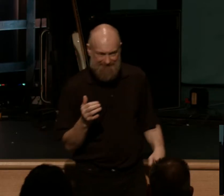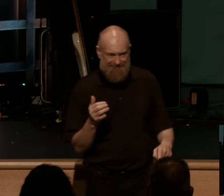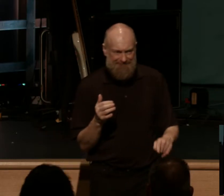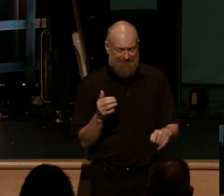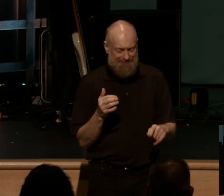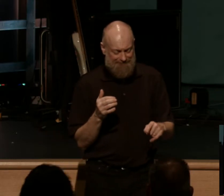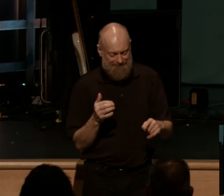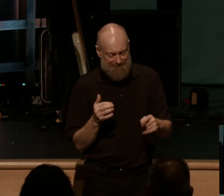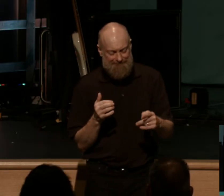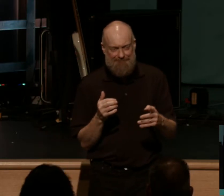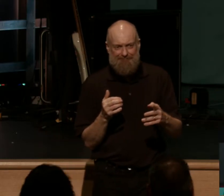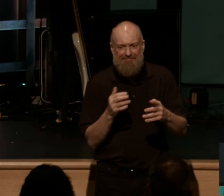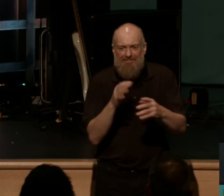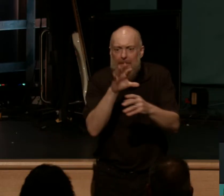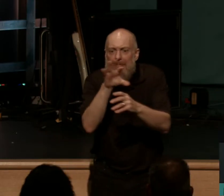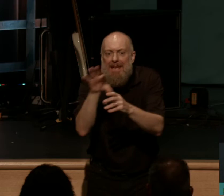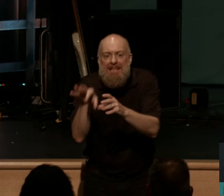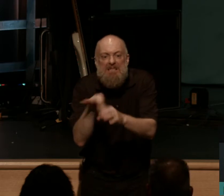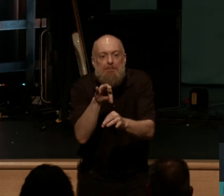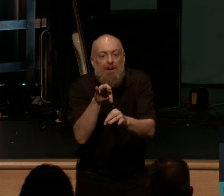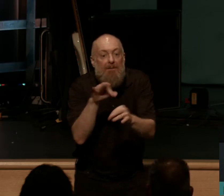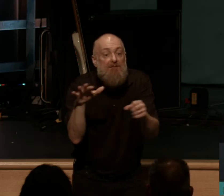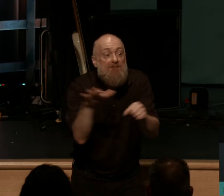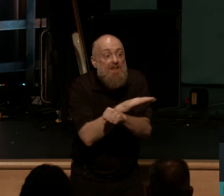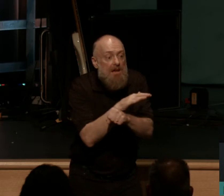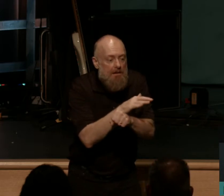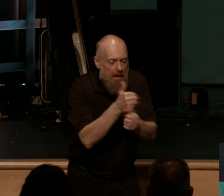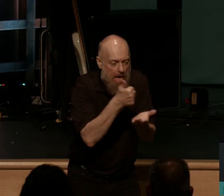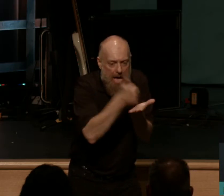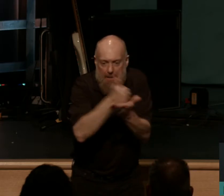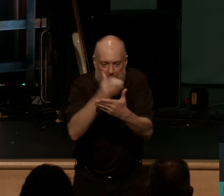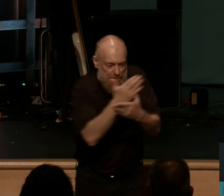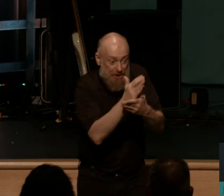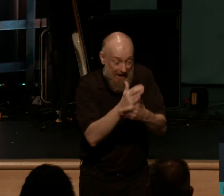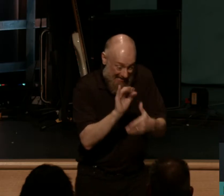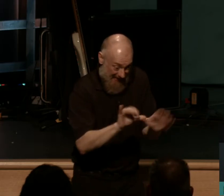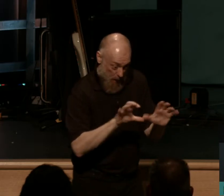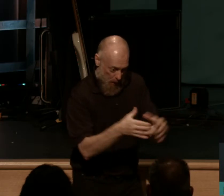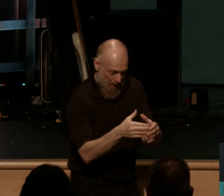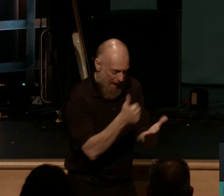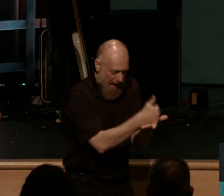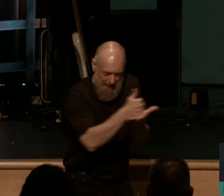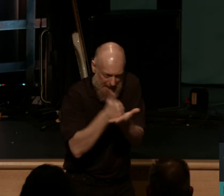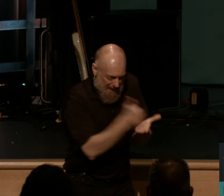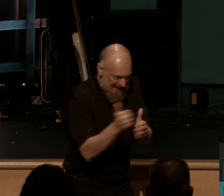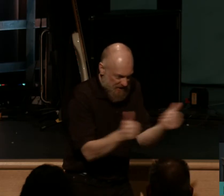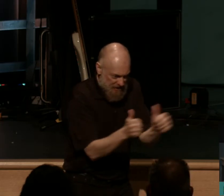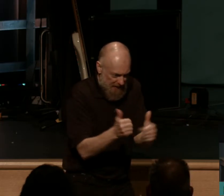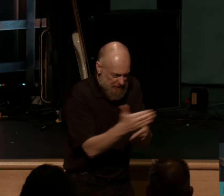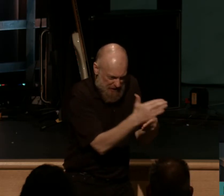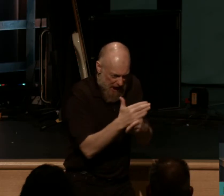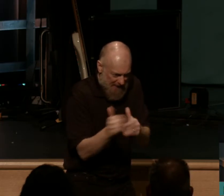number 3, spirit-filled generosity. Look at verse 44 now.